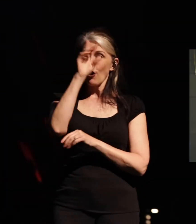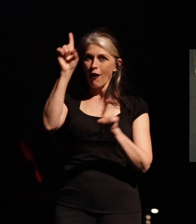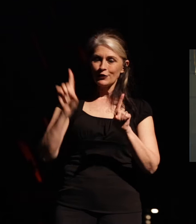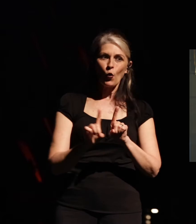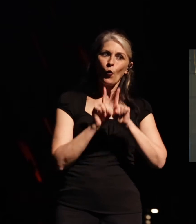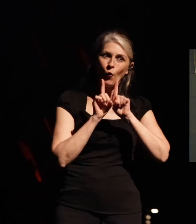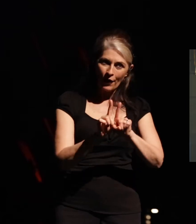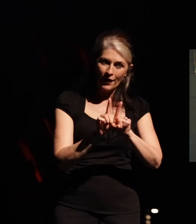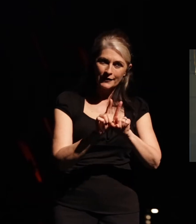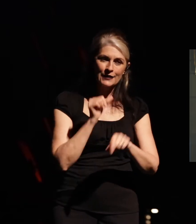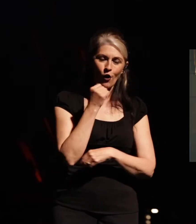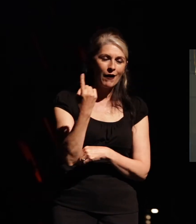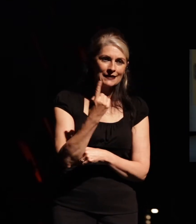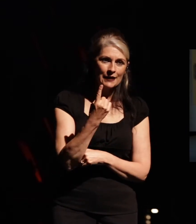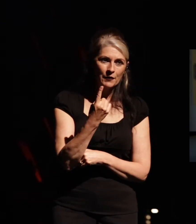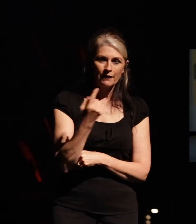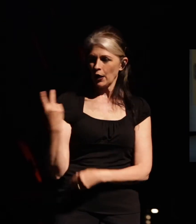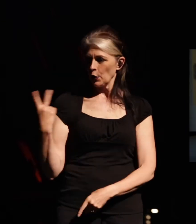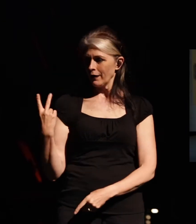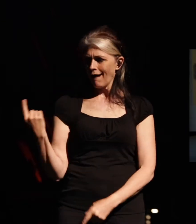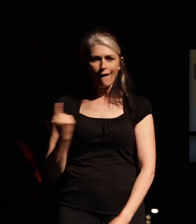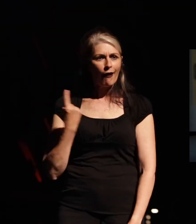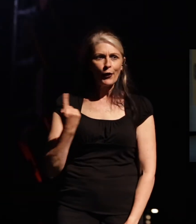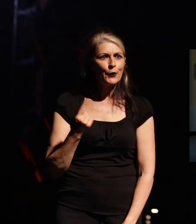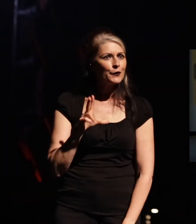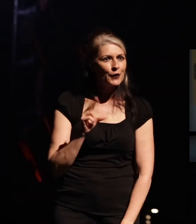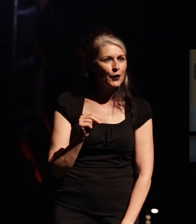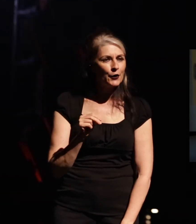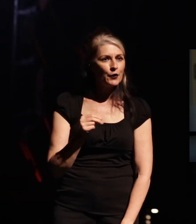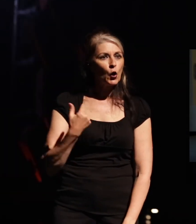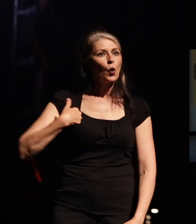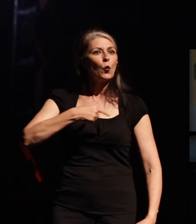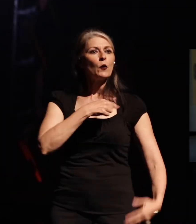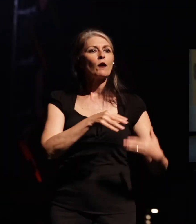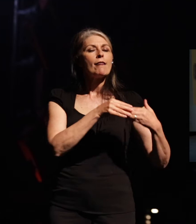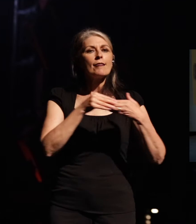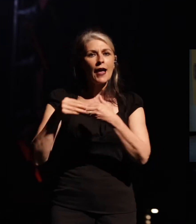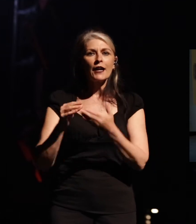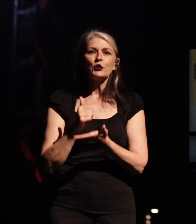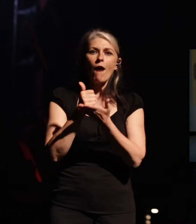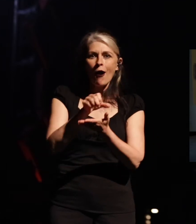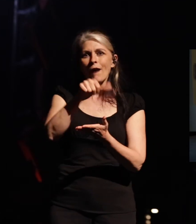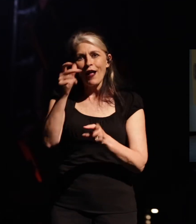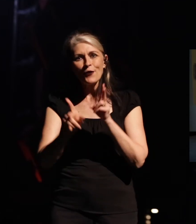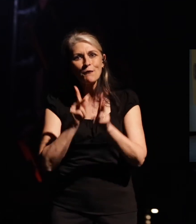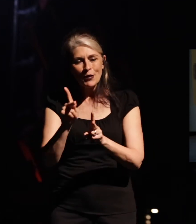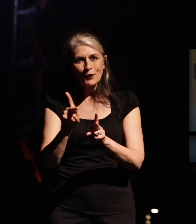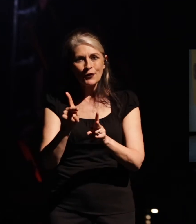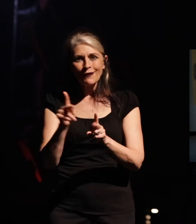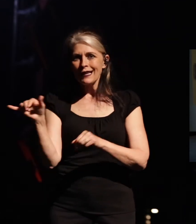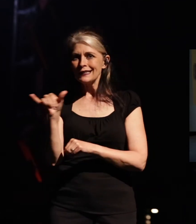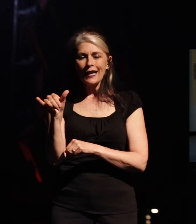something that her and I did on our own. You know, we were led to help others that have been in our situation, and